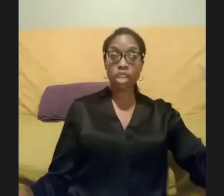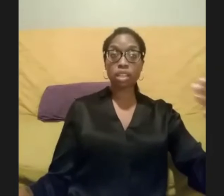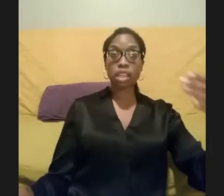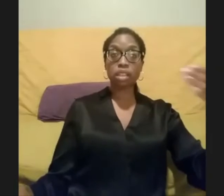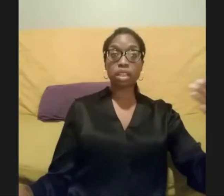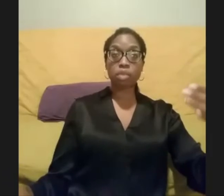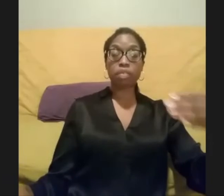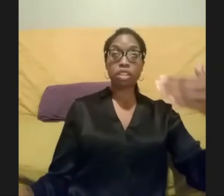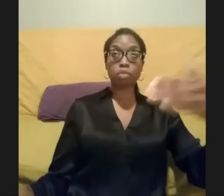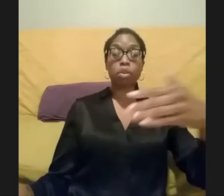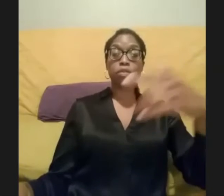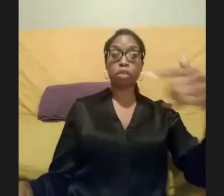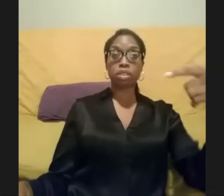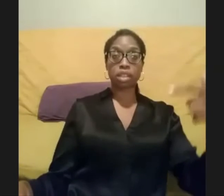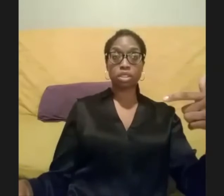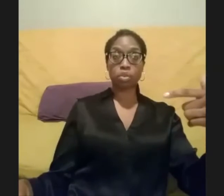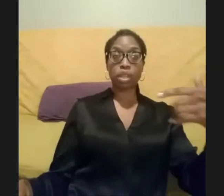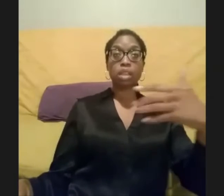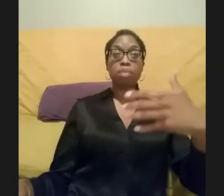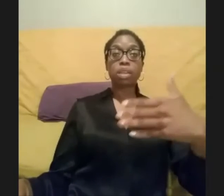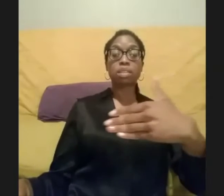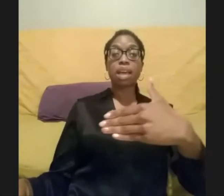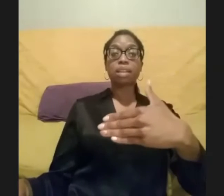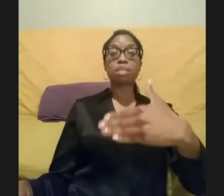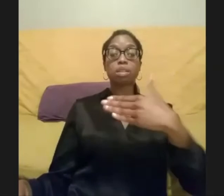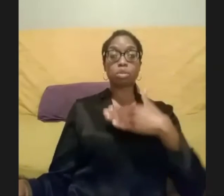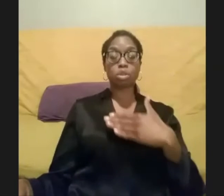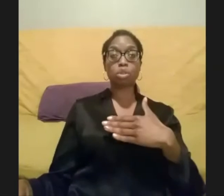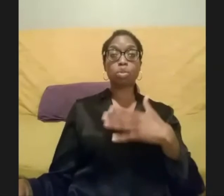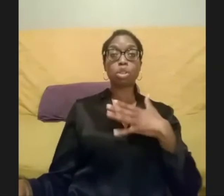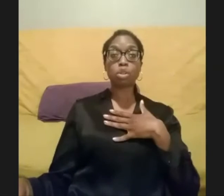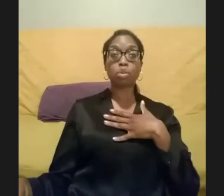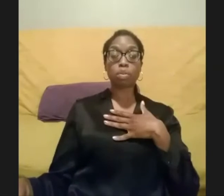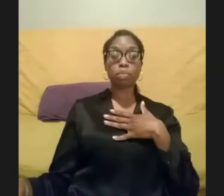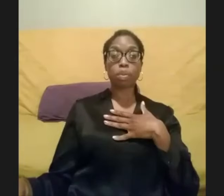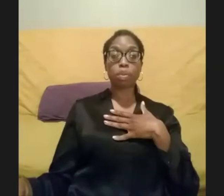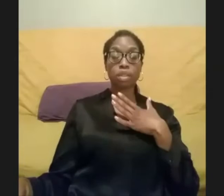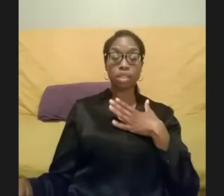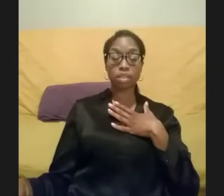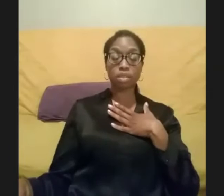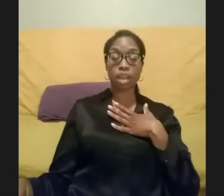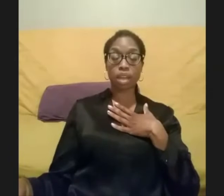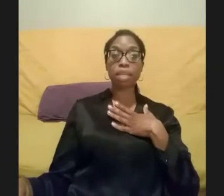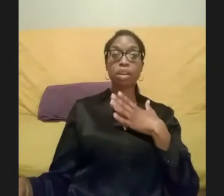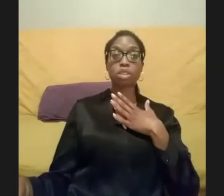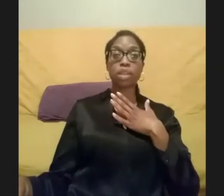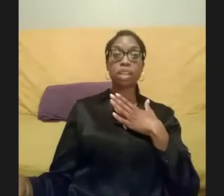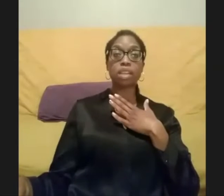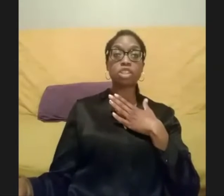genetically and clinically relevant is more the first and second degree, because that is closer to you, both in time and also in